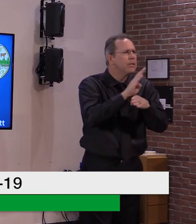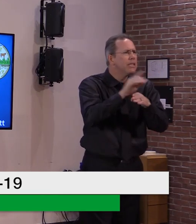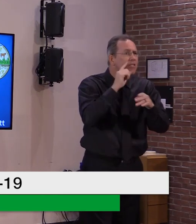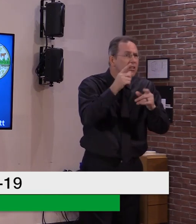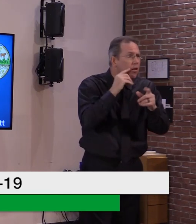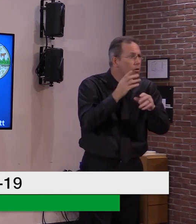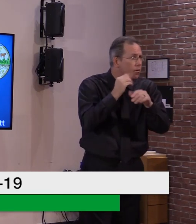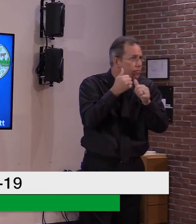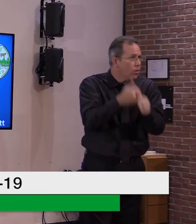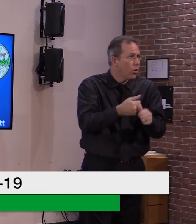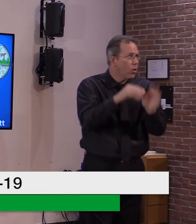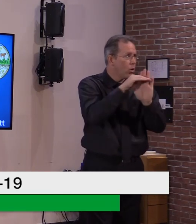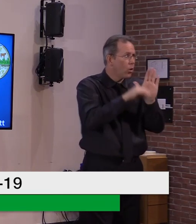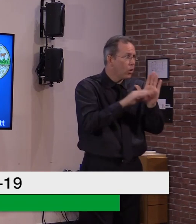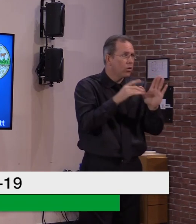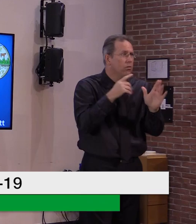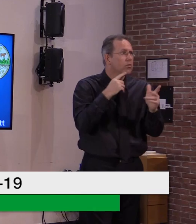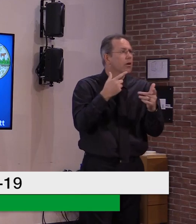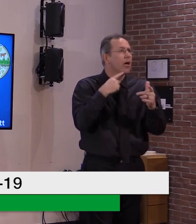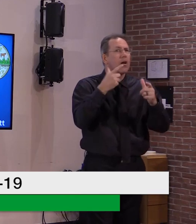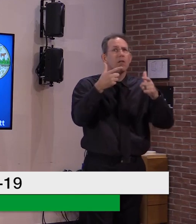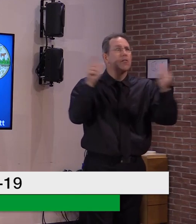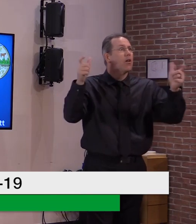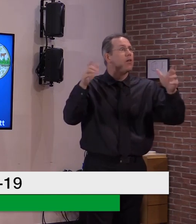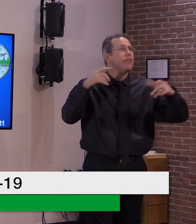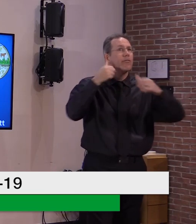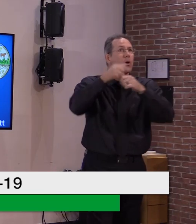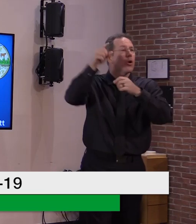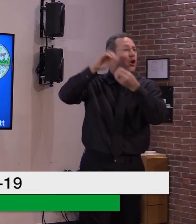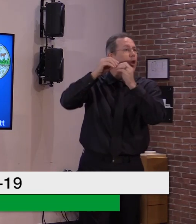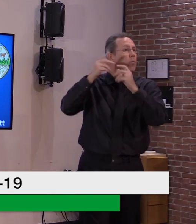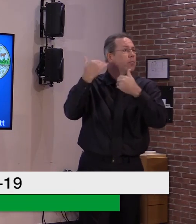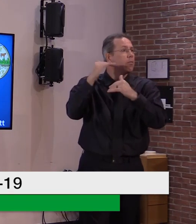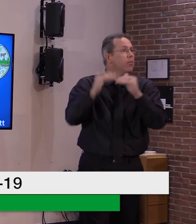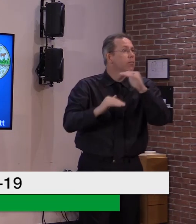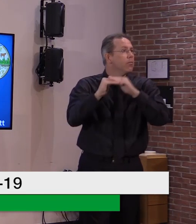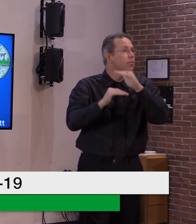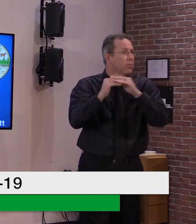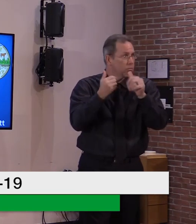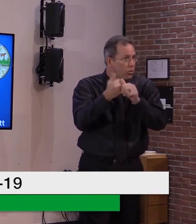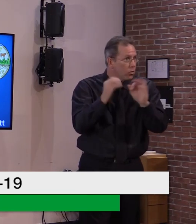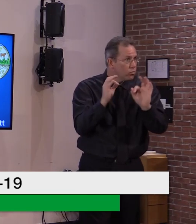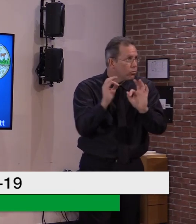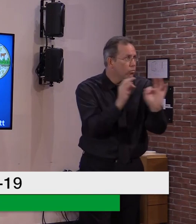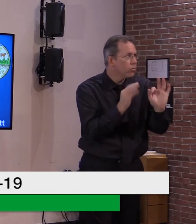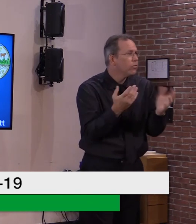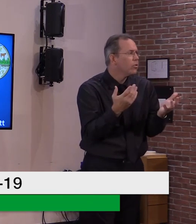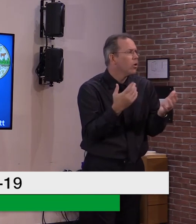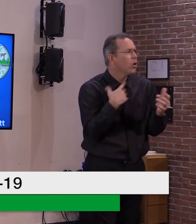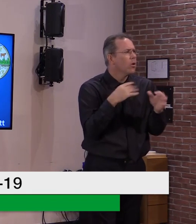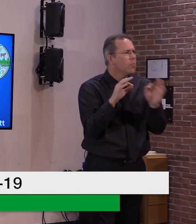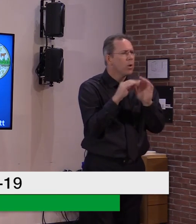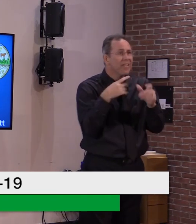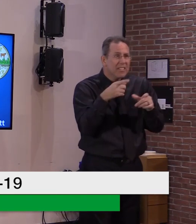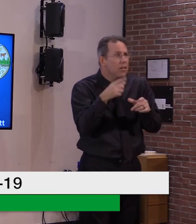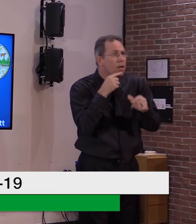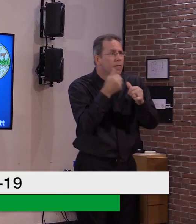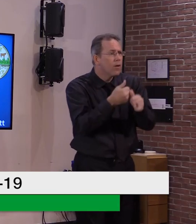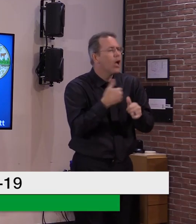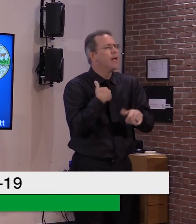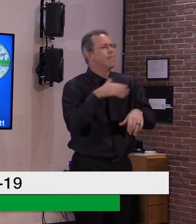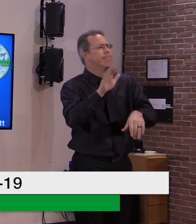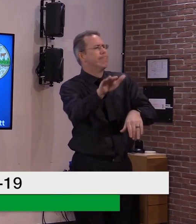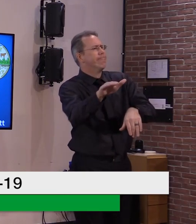uh but a few things here and there that are worthy of educational follow-up and have there been you know